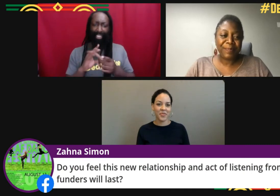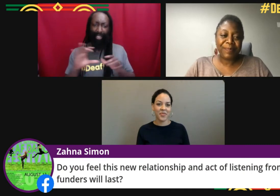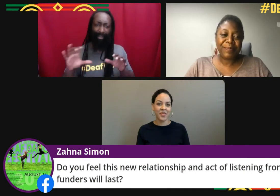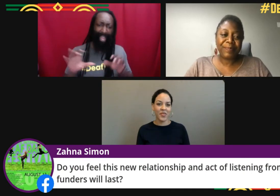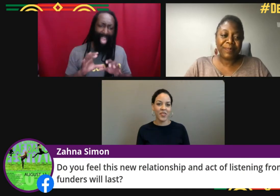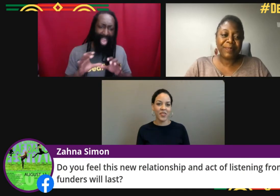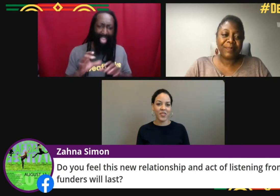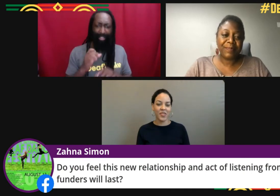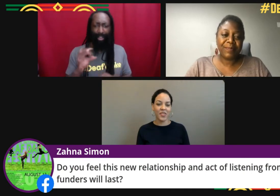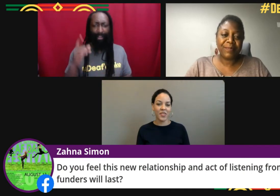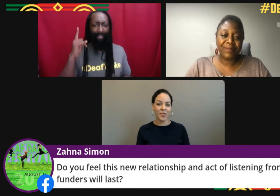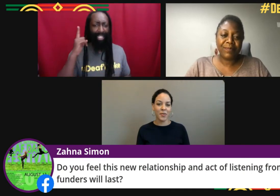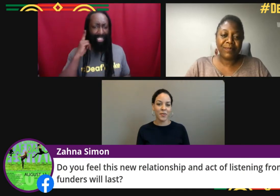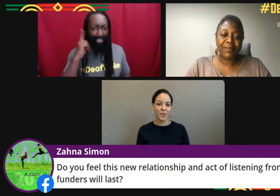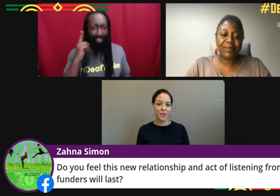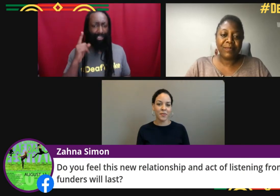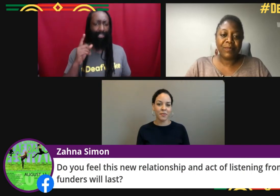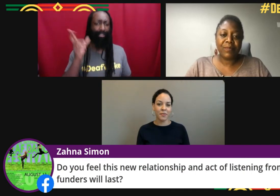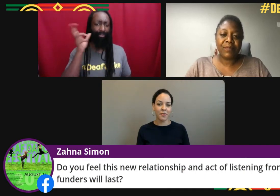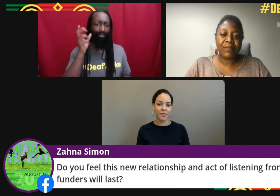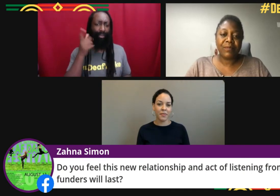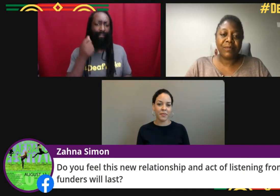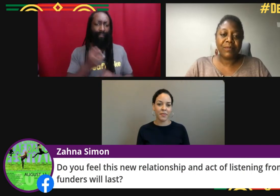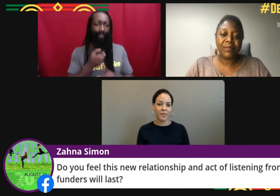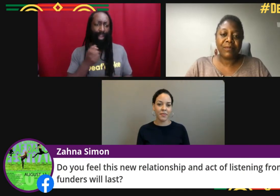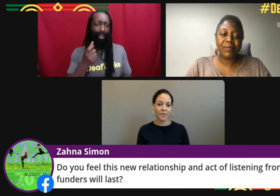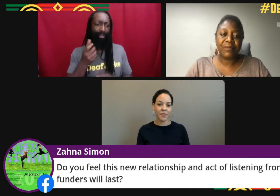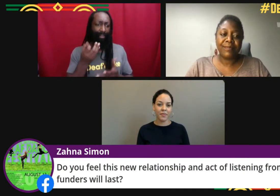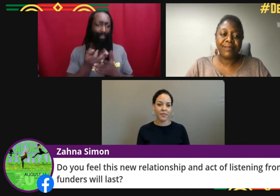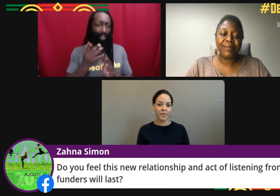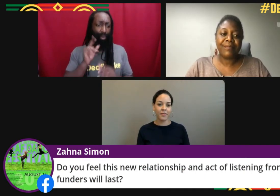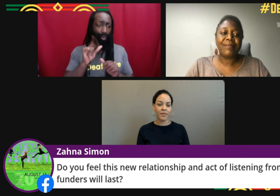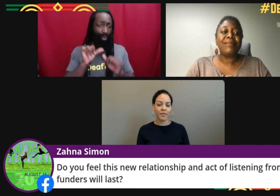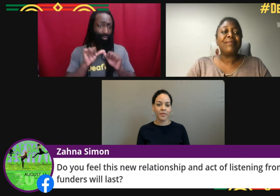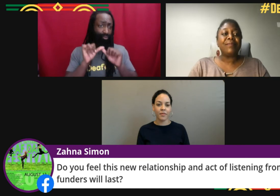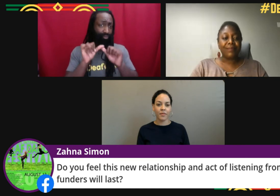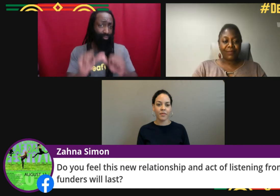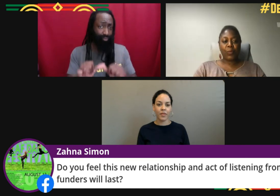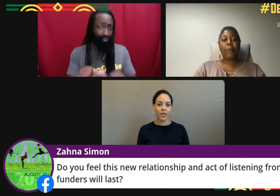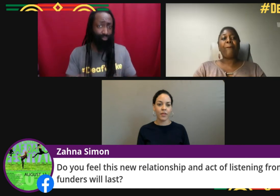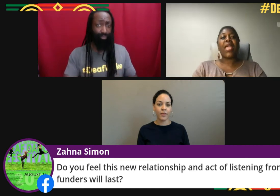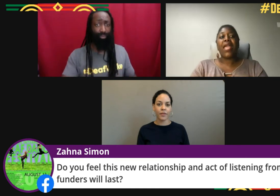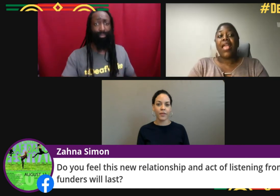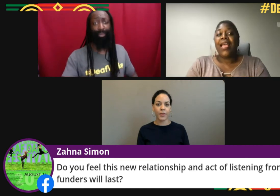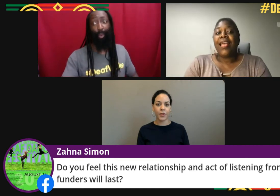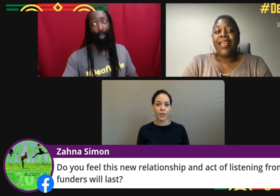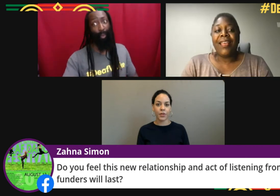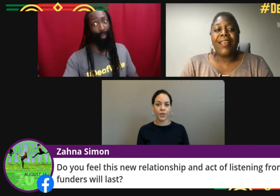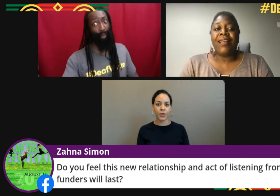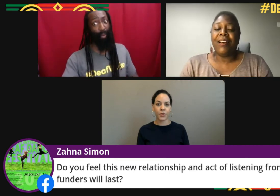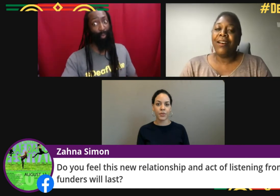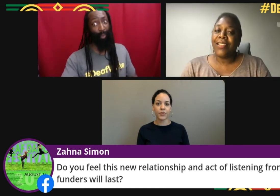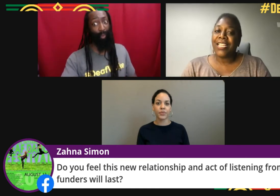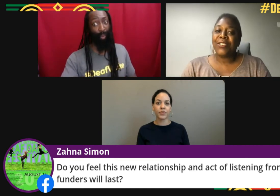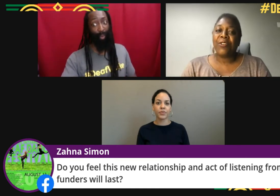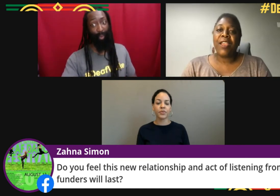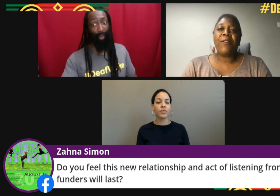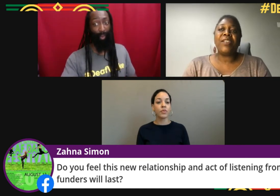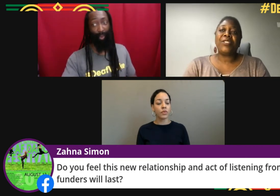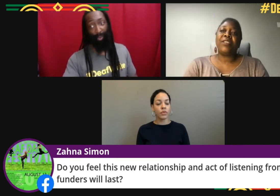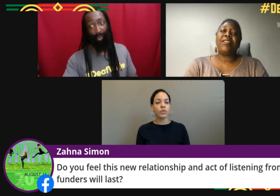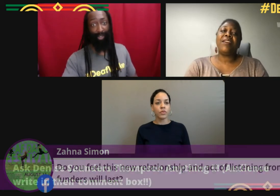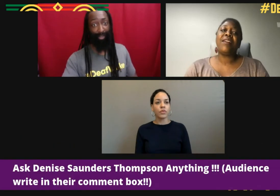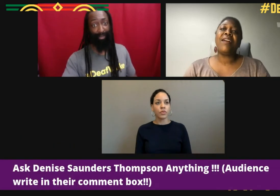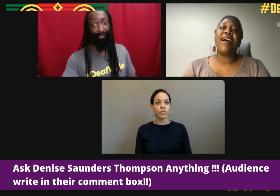So do you feel this new relationship and active listening from the founders will last? Well, that's a